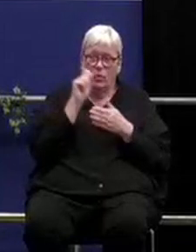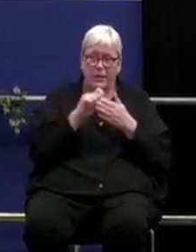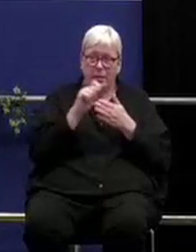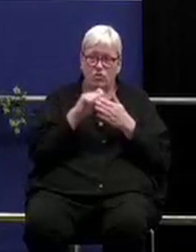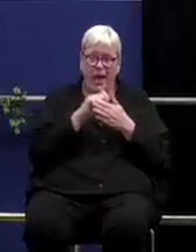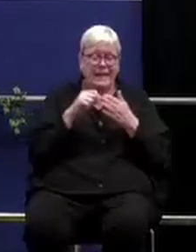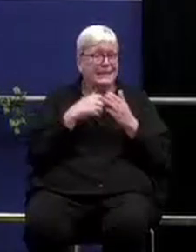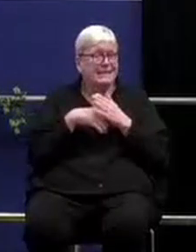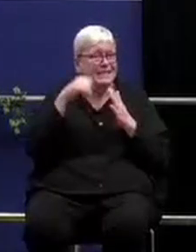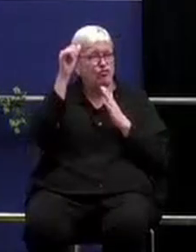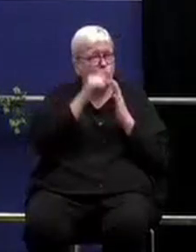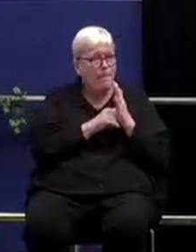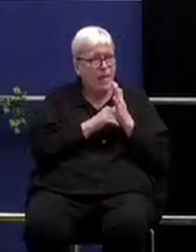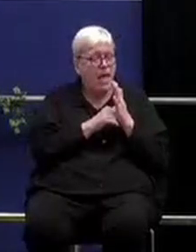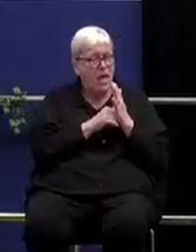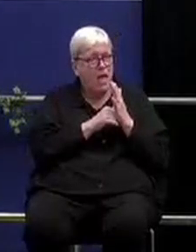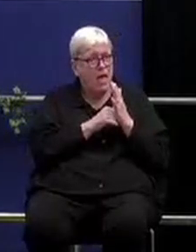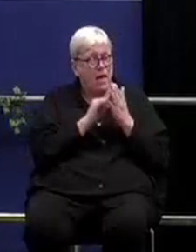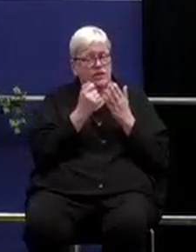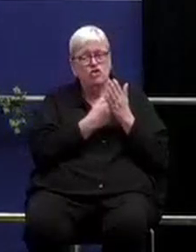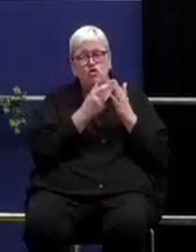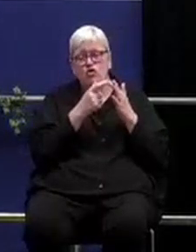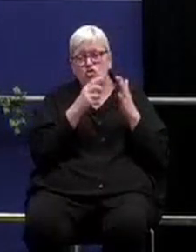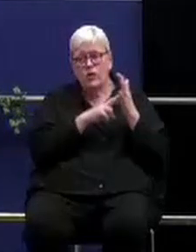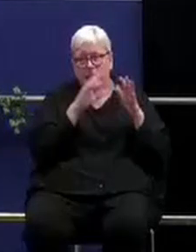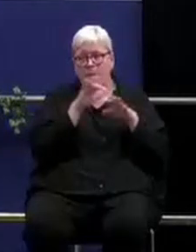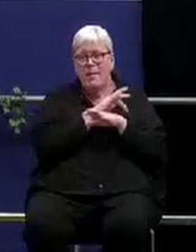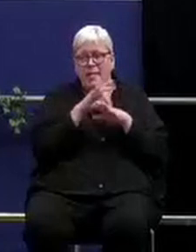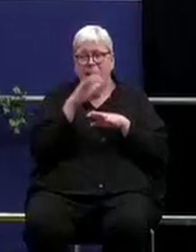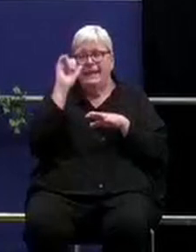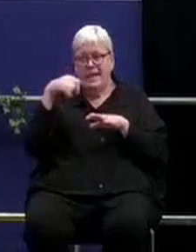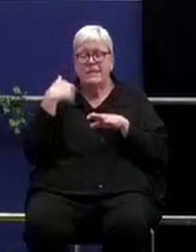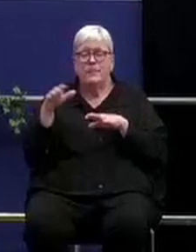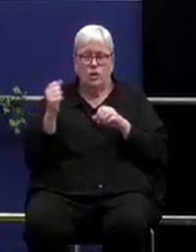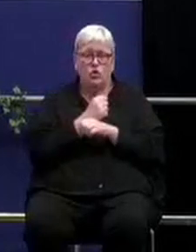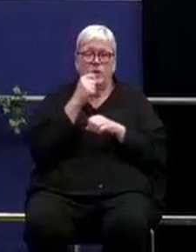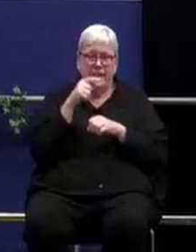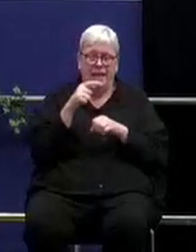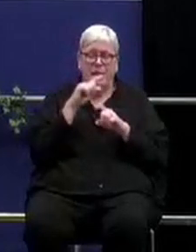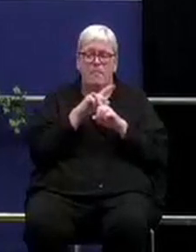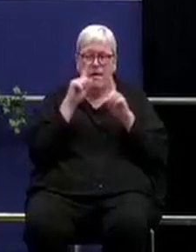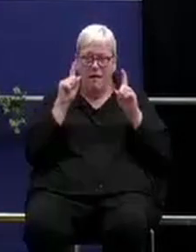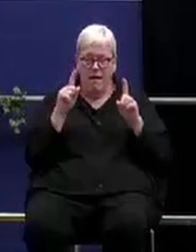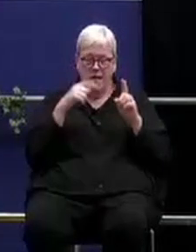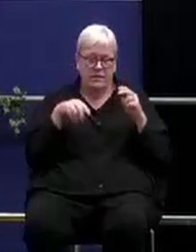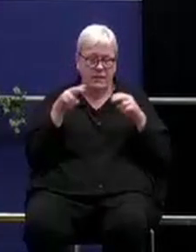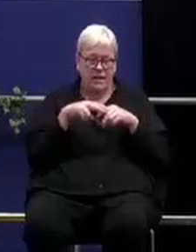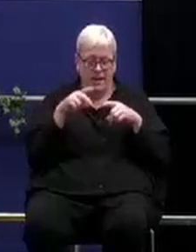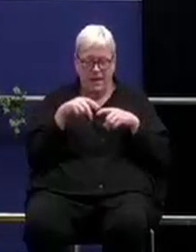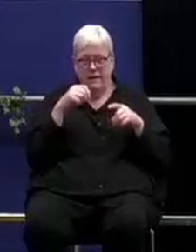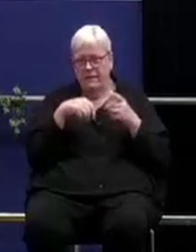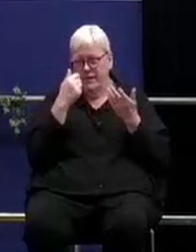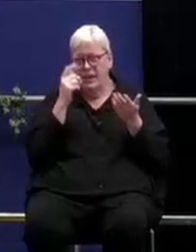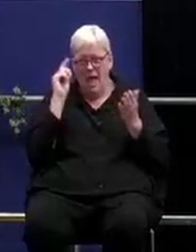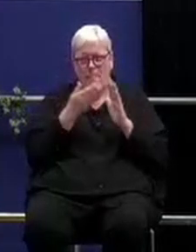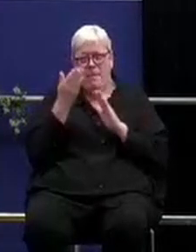for that? Because as you mentioned, you've done screenwriting in the past. I am, or I'm down to do it. But if I'm no good, I'm sure they'll probably cast